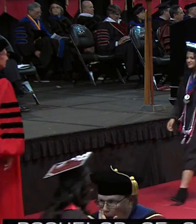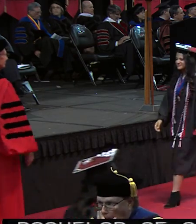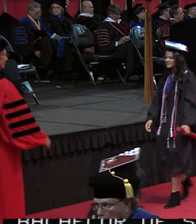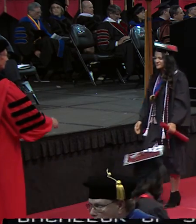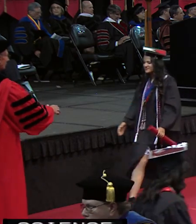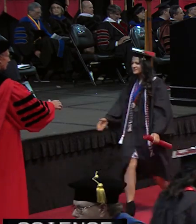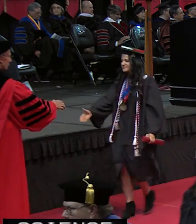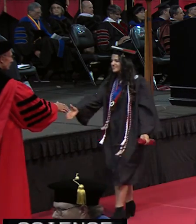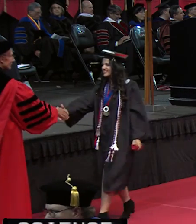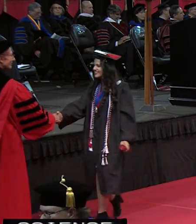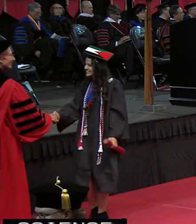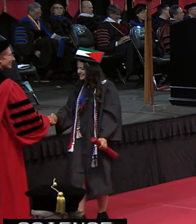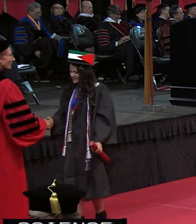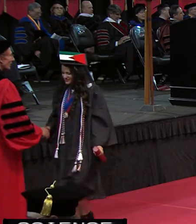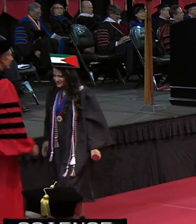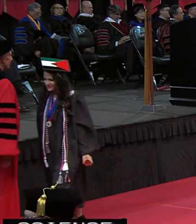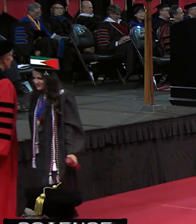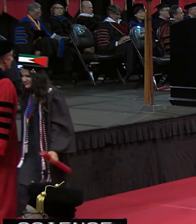Garner.